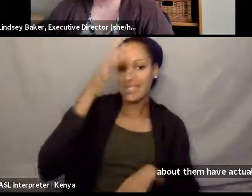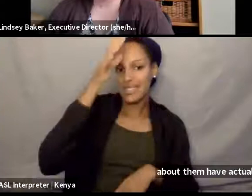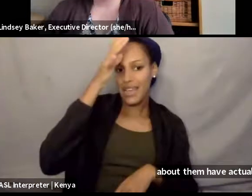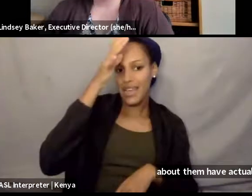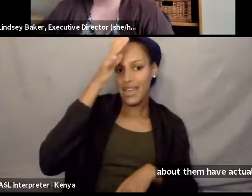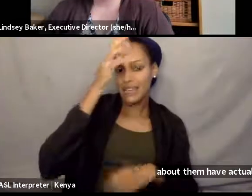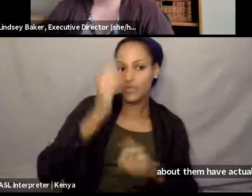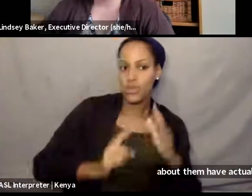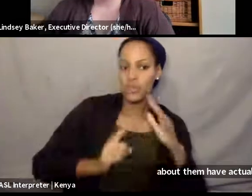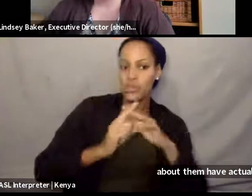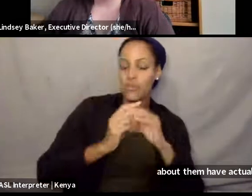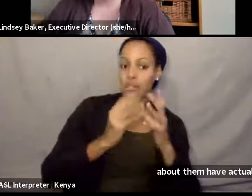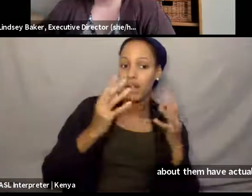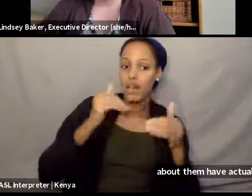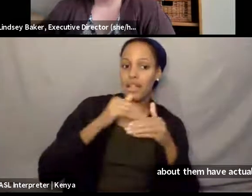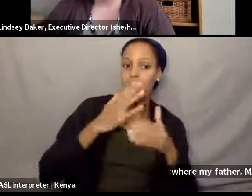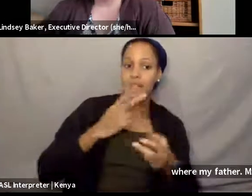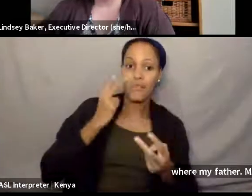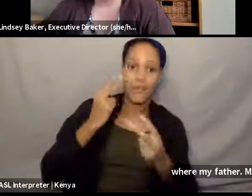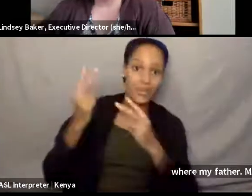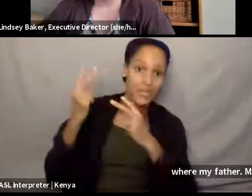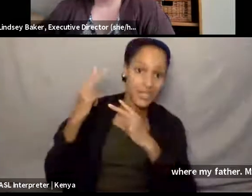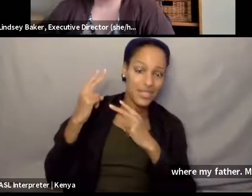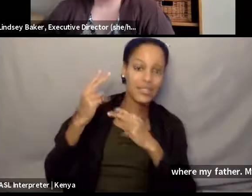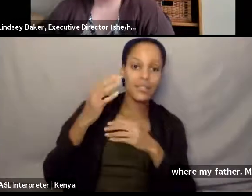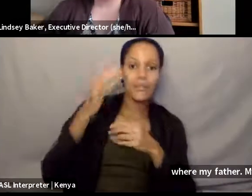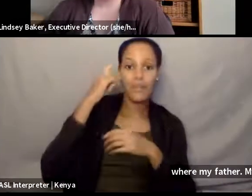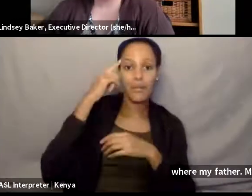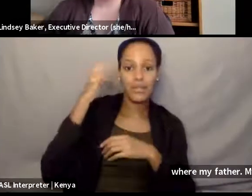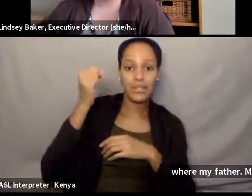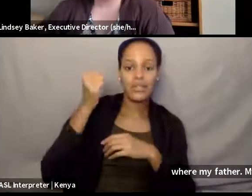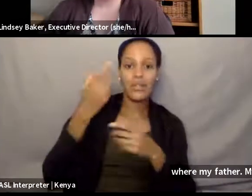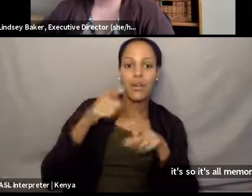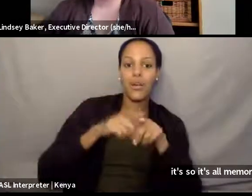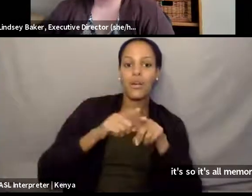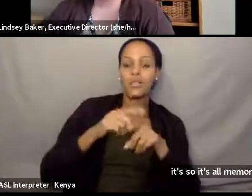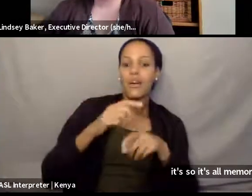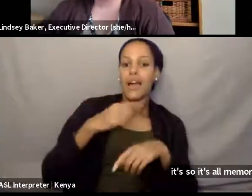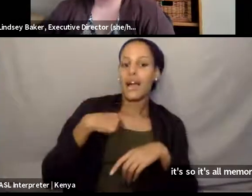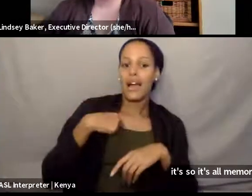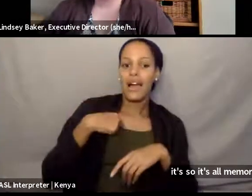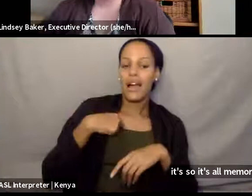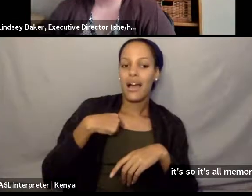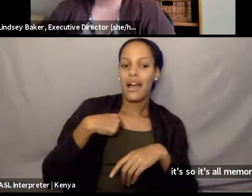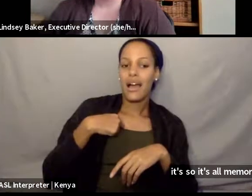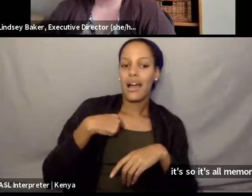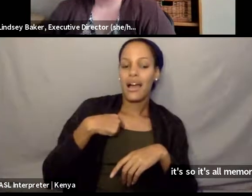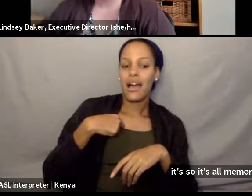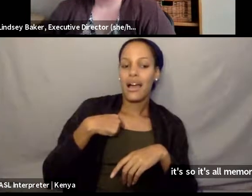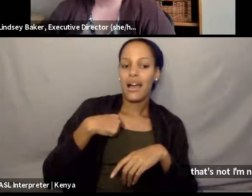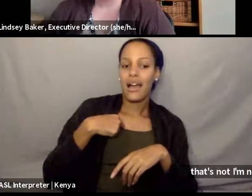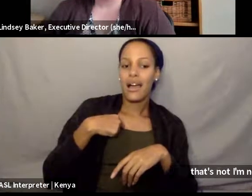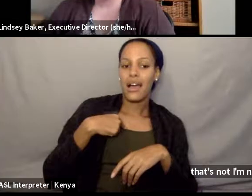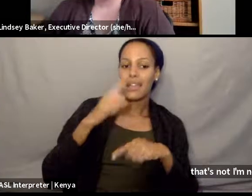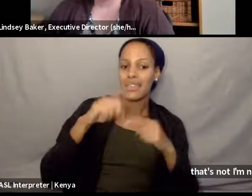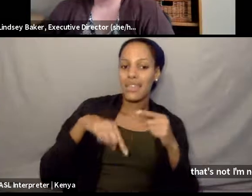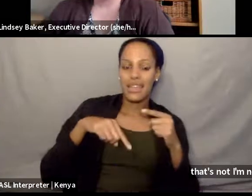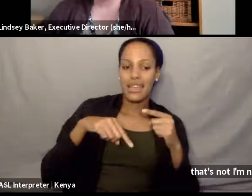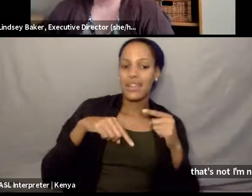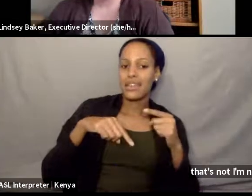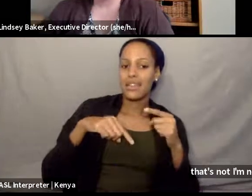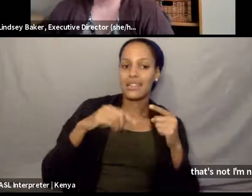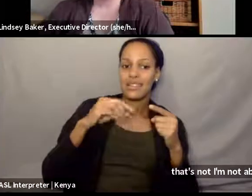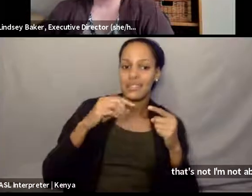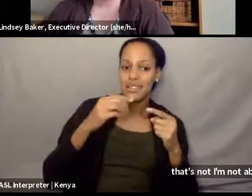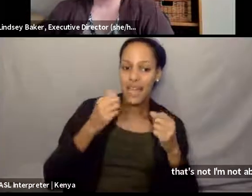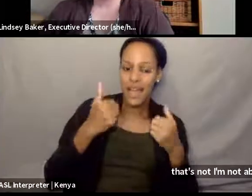and it's all memory, you know? And it's memory that's not, I'm not able to necessarily corroborate everything. You